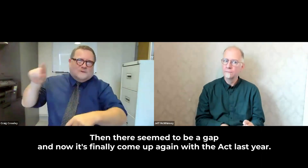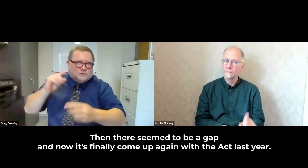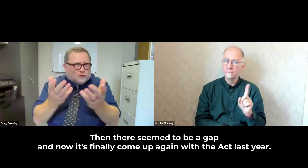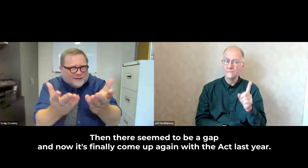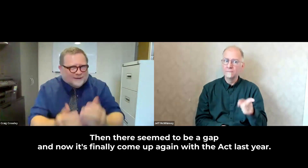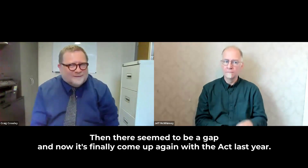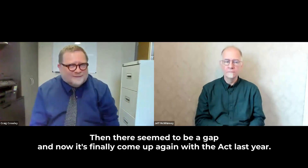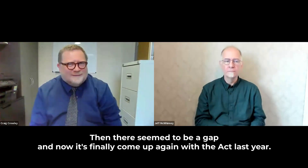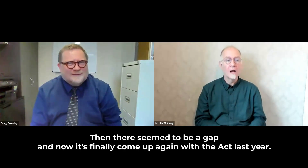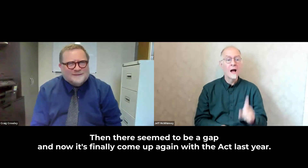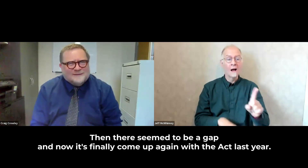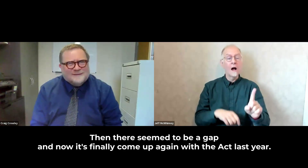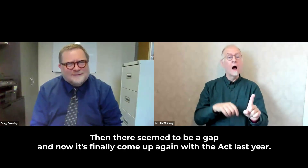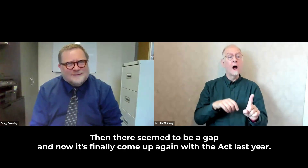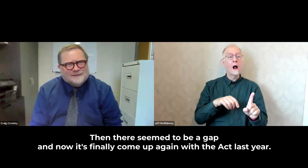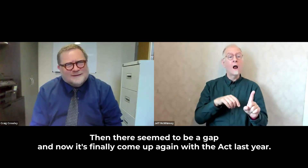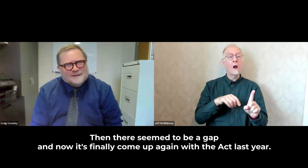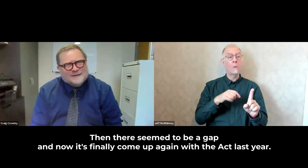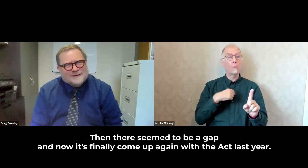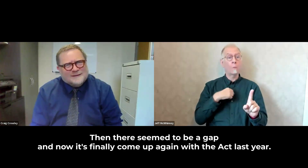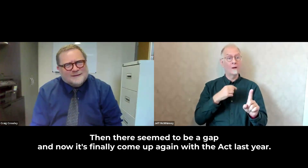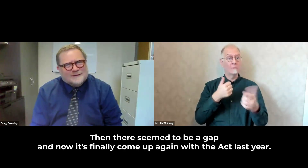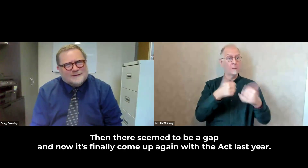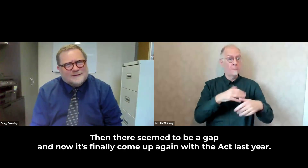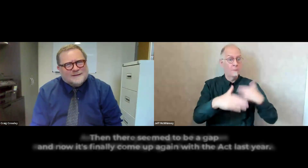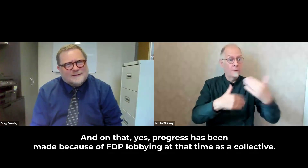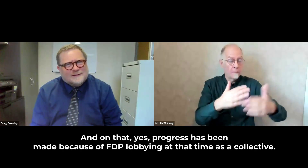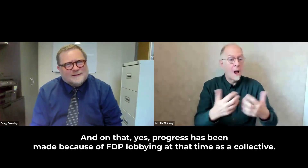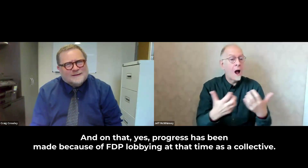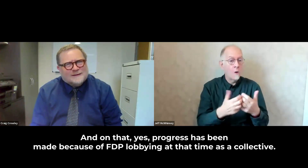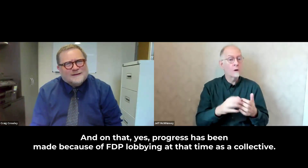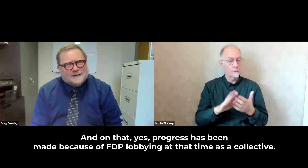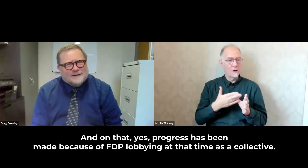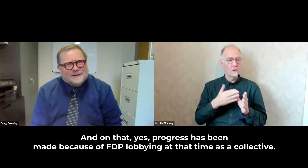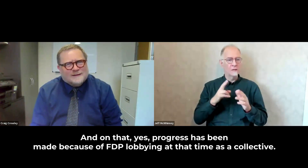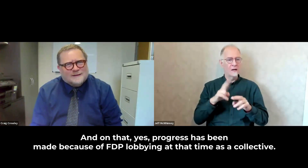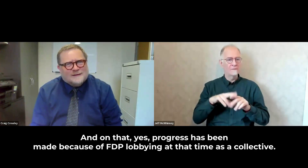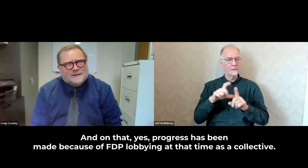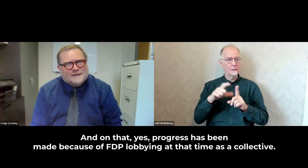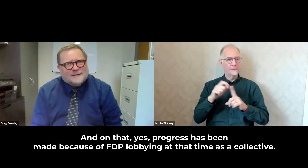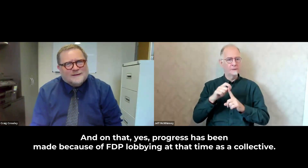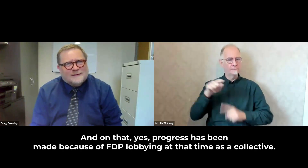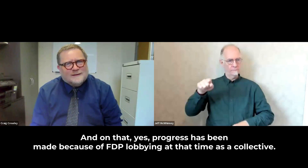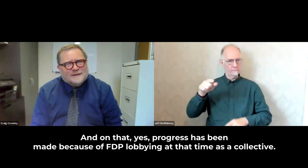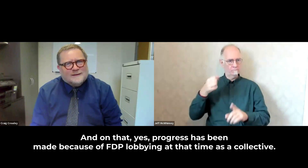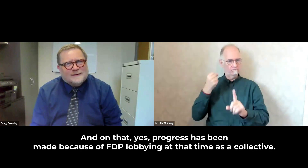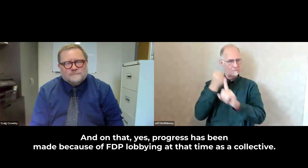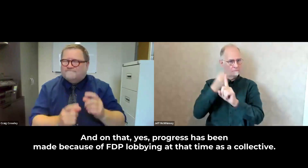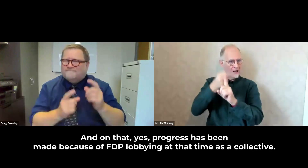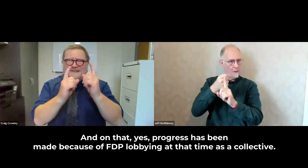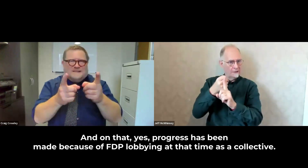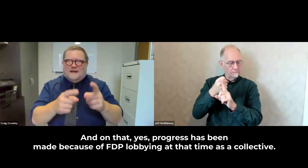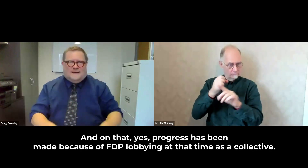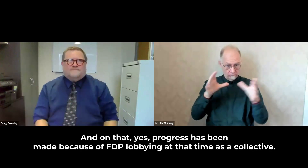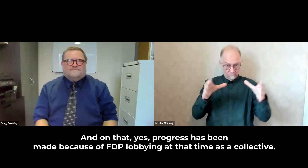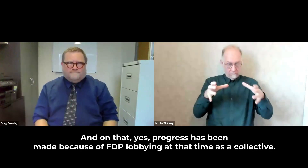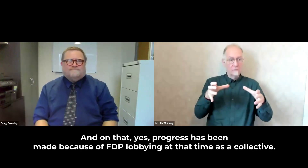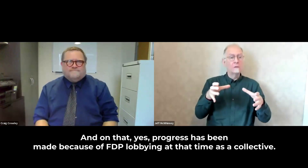it's finally come up again with the Act last year. And on that, yes, progress has been made because